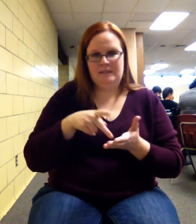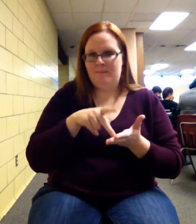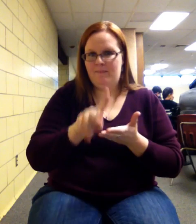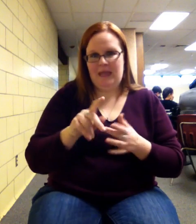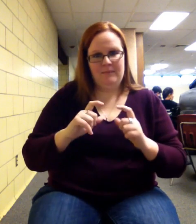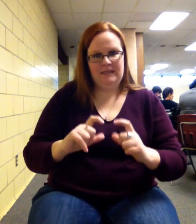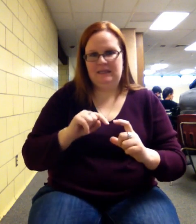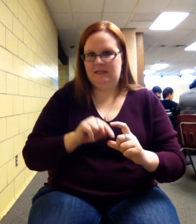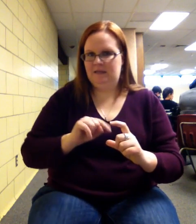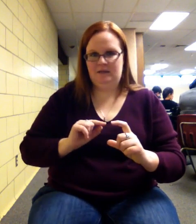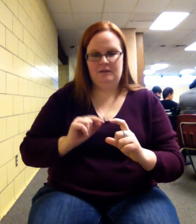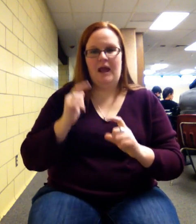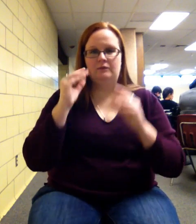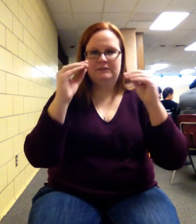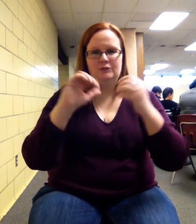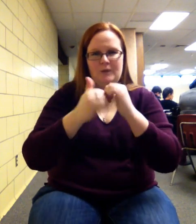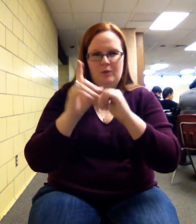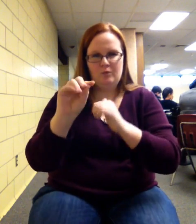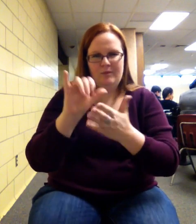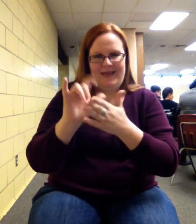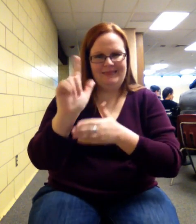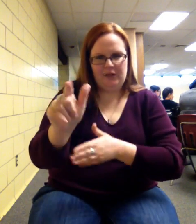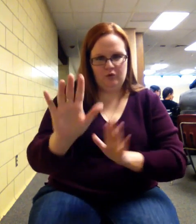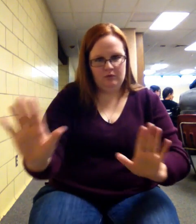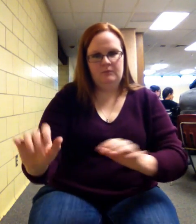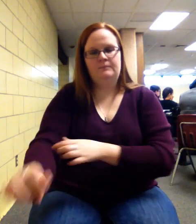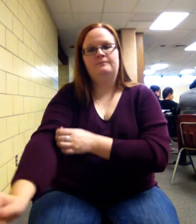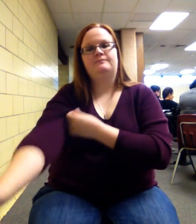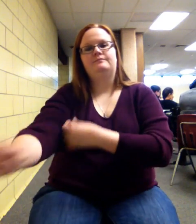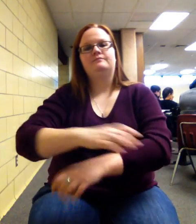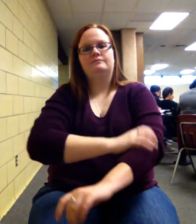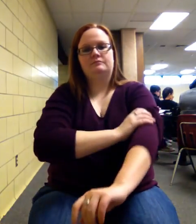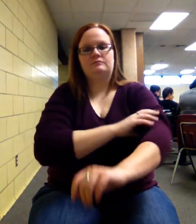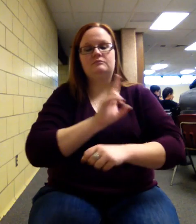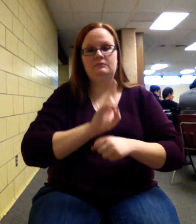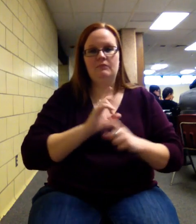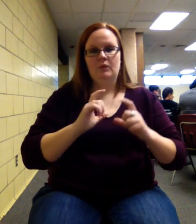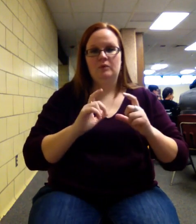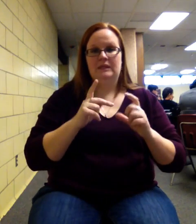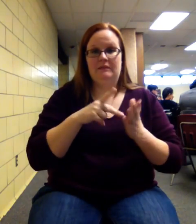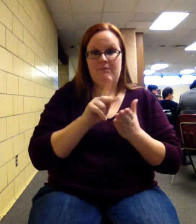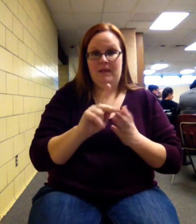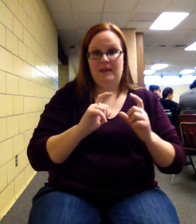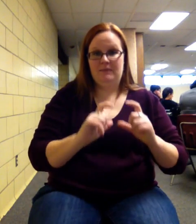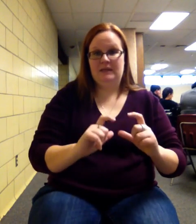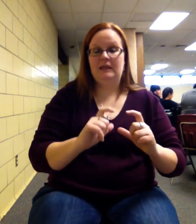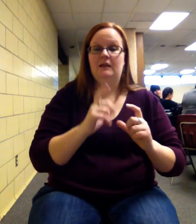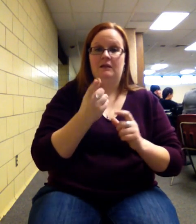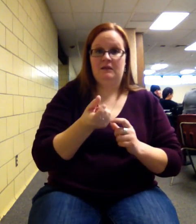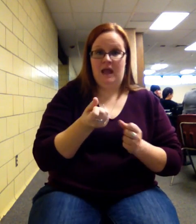how to take care of that later. So if you're gonna use the payment key, the dollar amount has to be the same every single time, and the